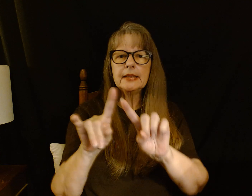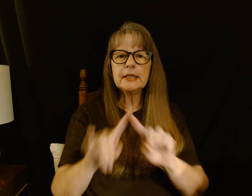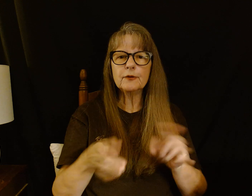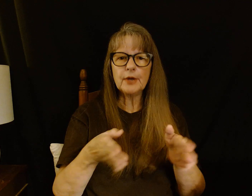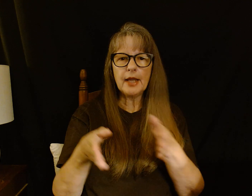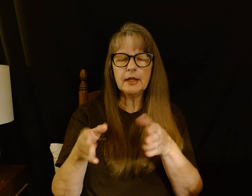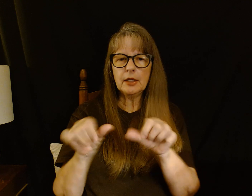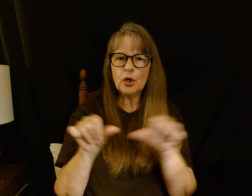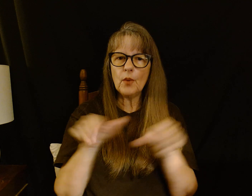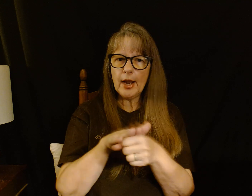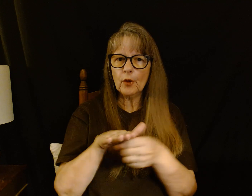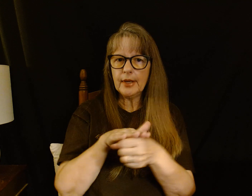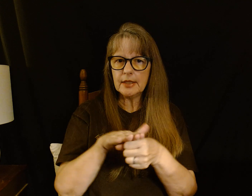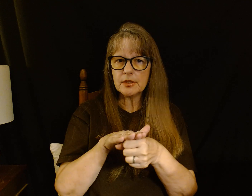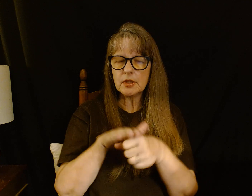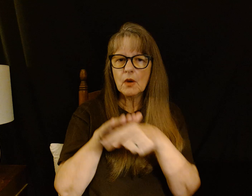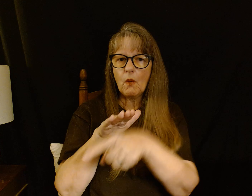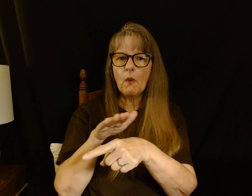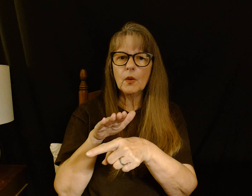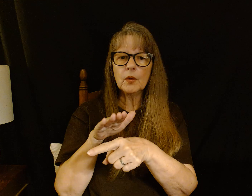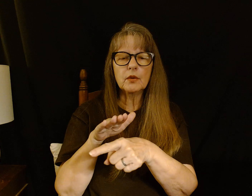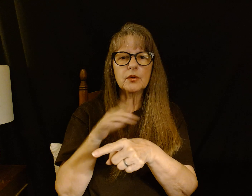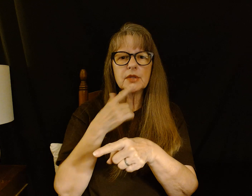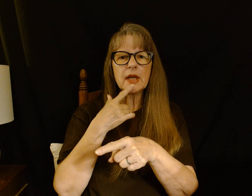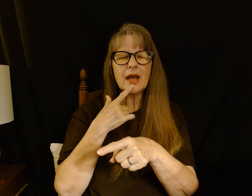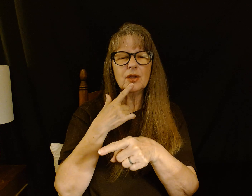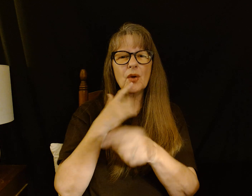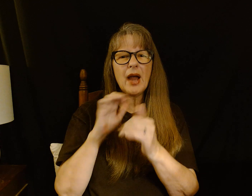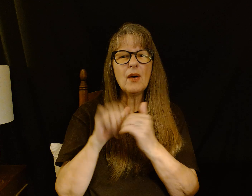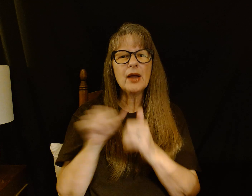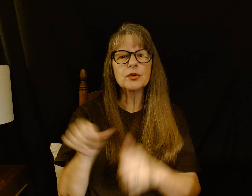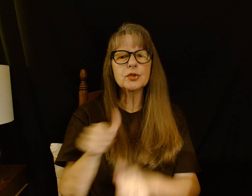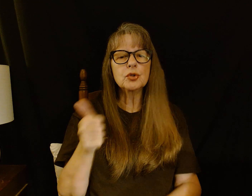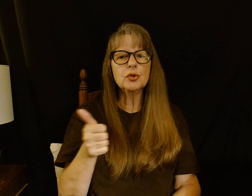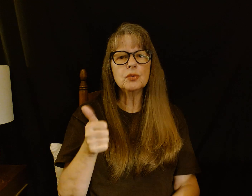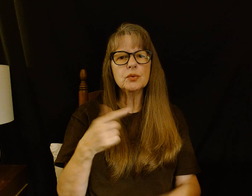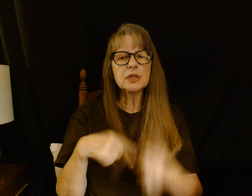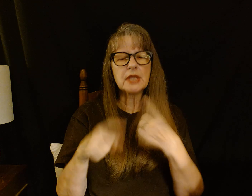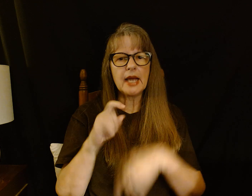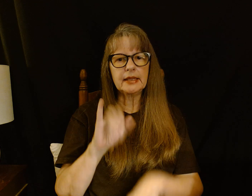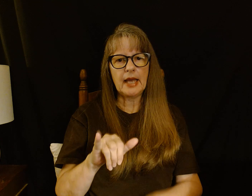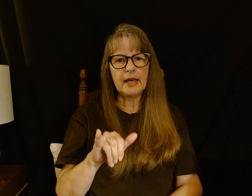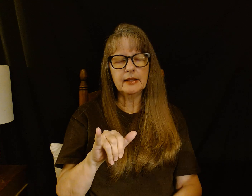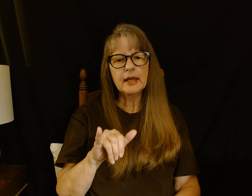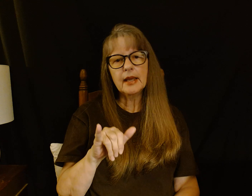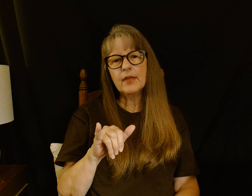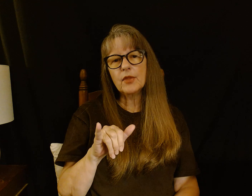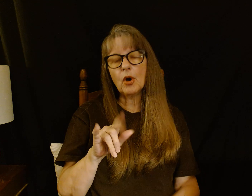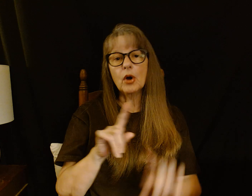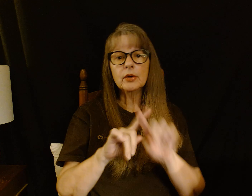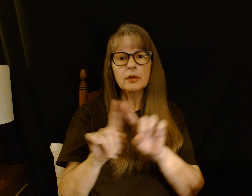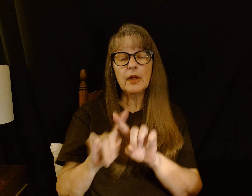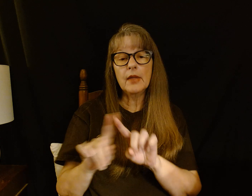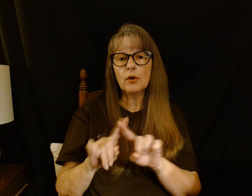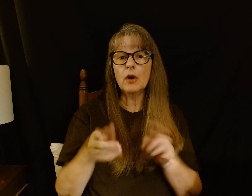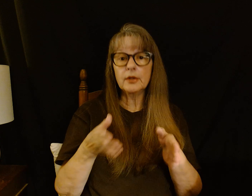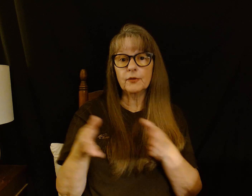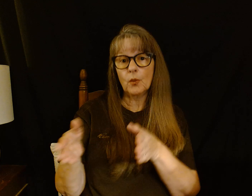different, areas. Or they'll say, how else do you sign that? And there are different